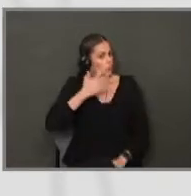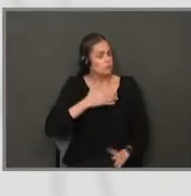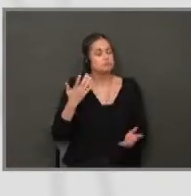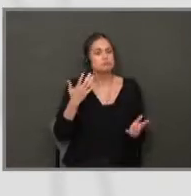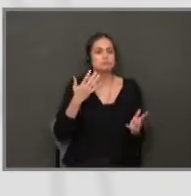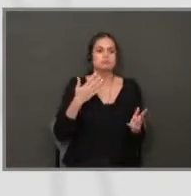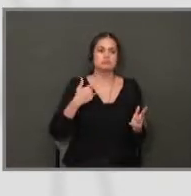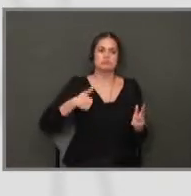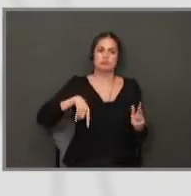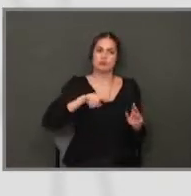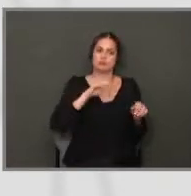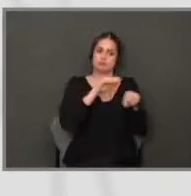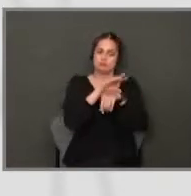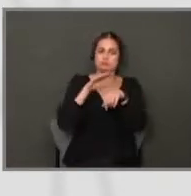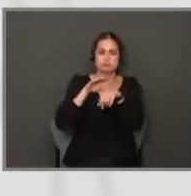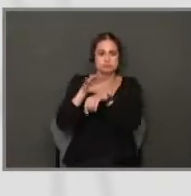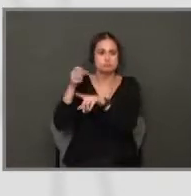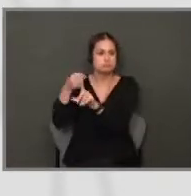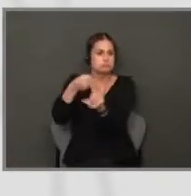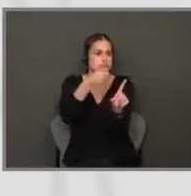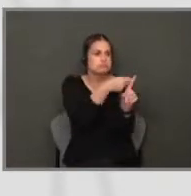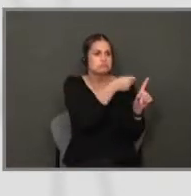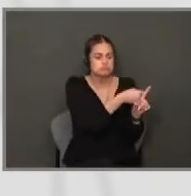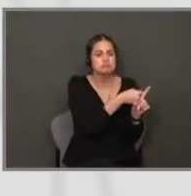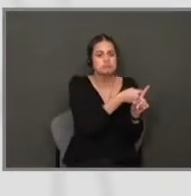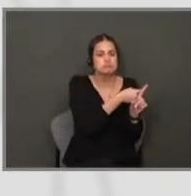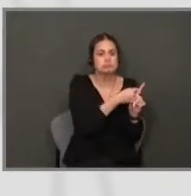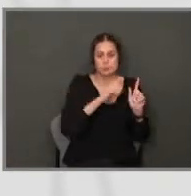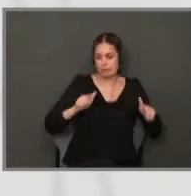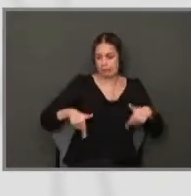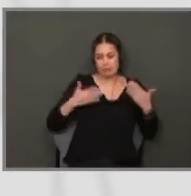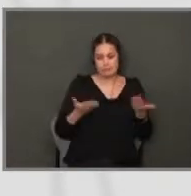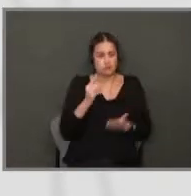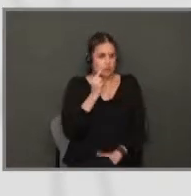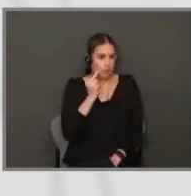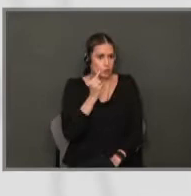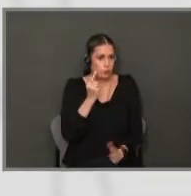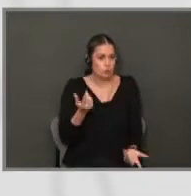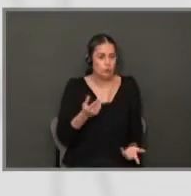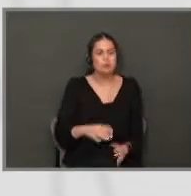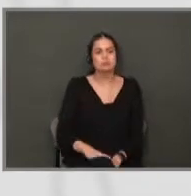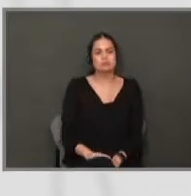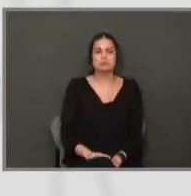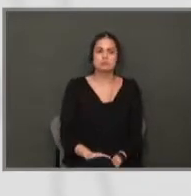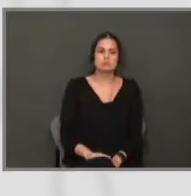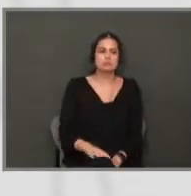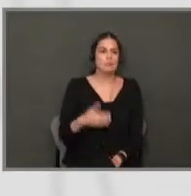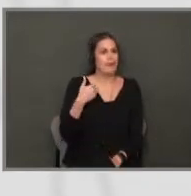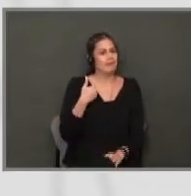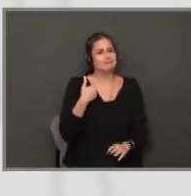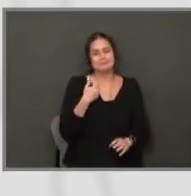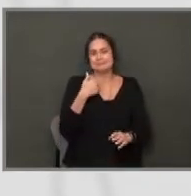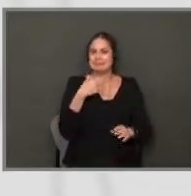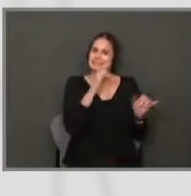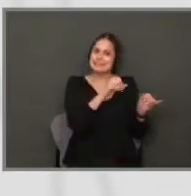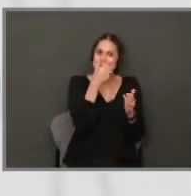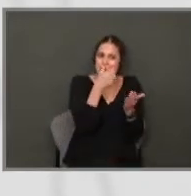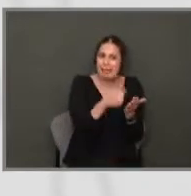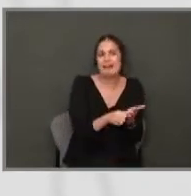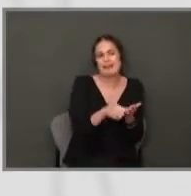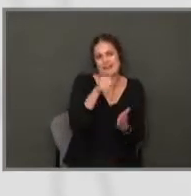felt, as the councilman mentioned earlier, we all live here. We all opened the same envelope in